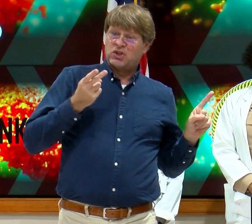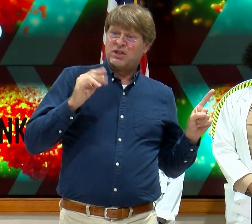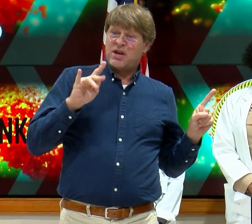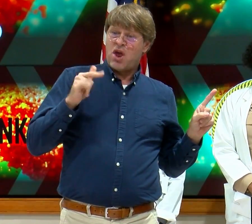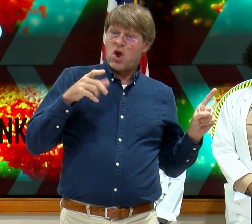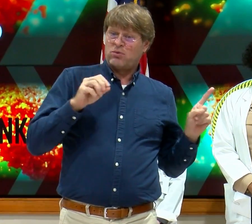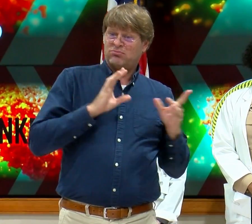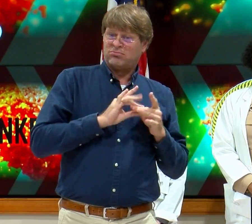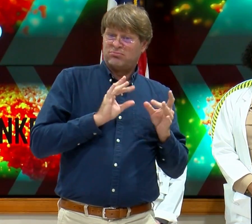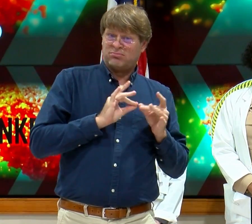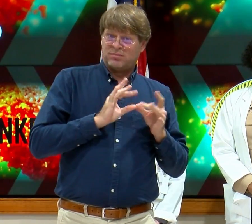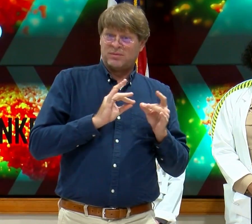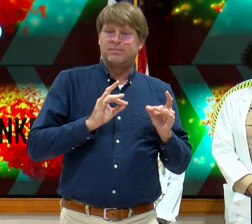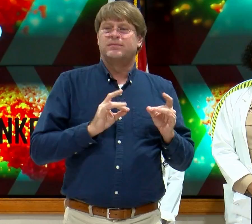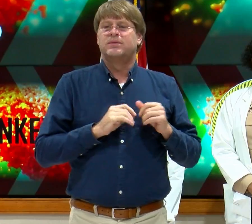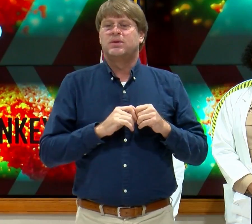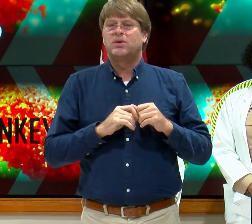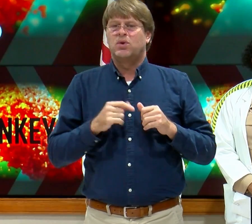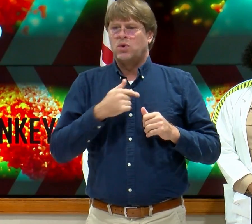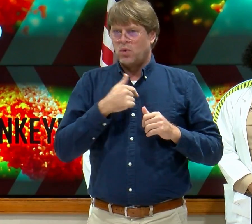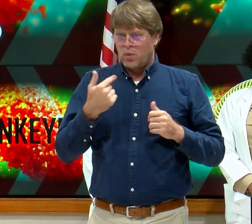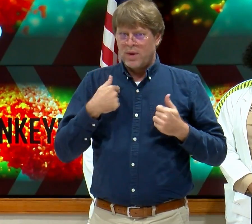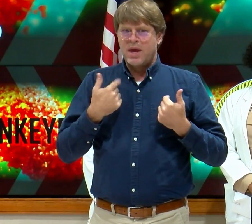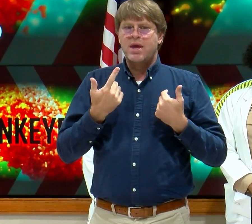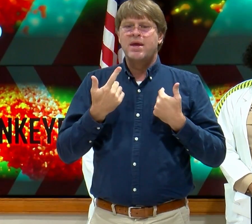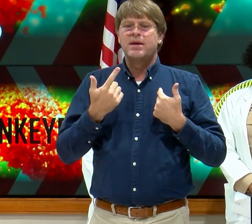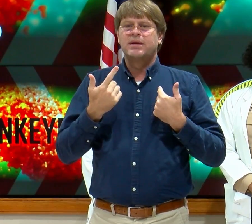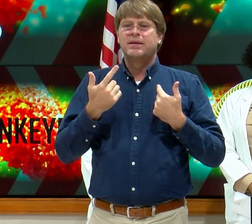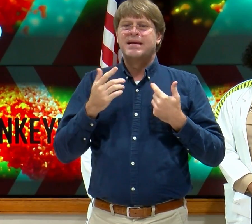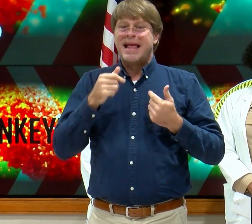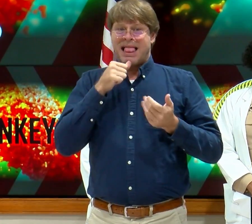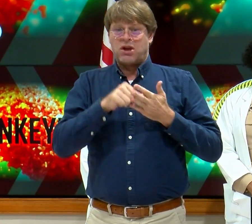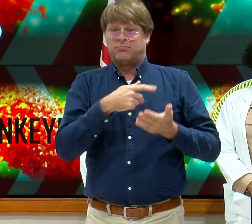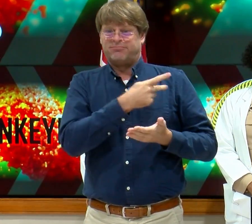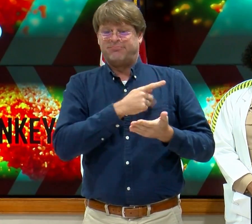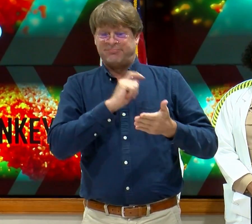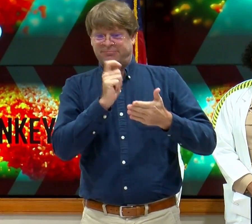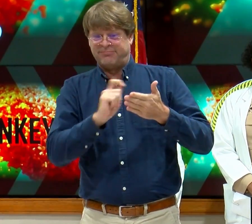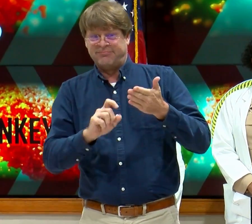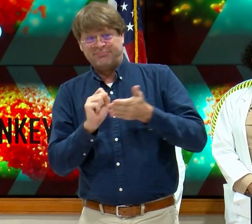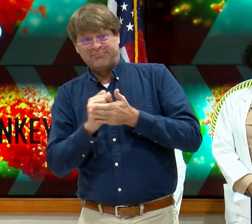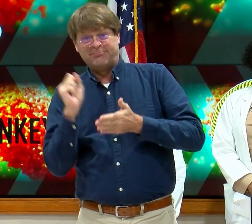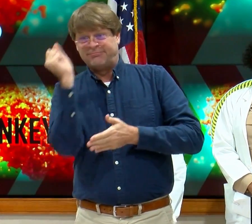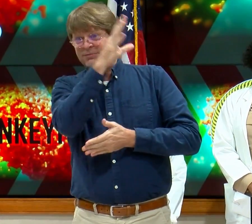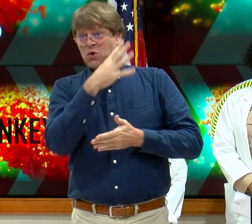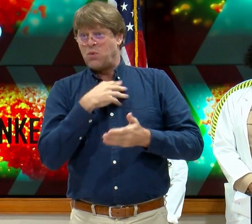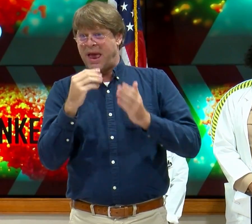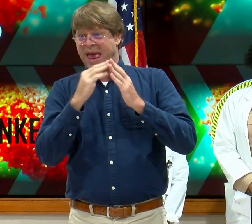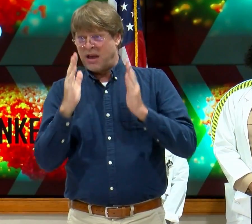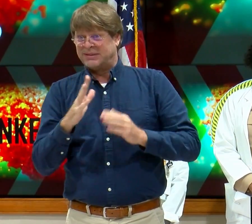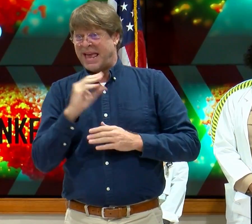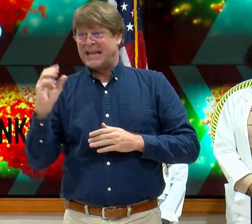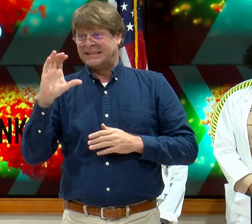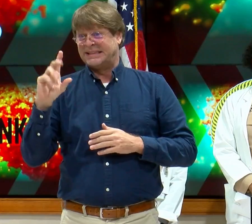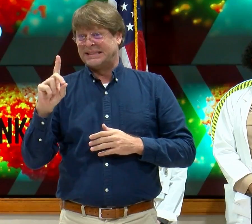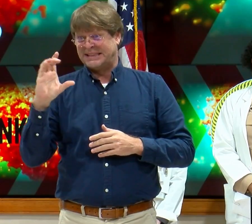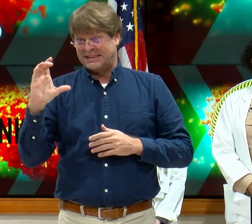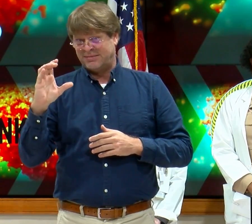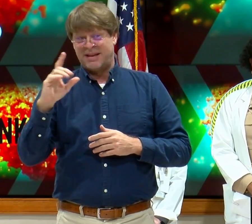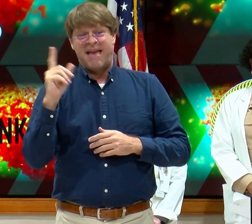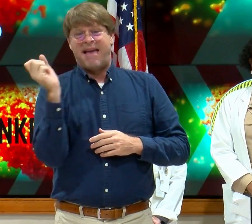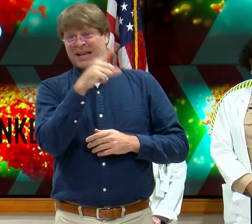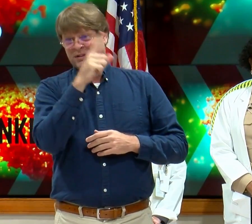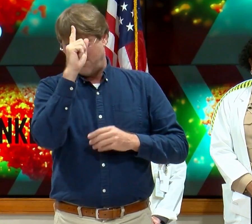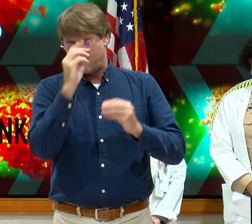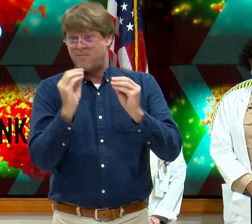will mention shortly, we are sending a joint letter to the White House and CDC asking